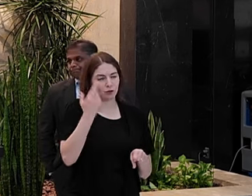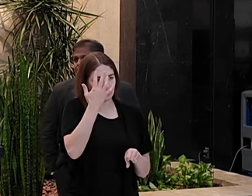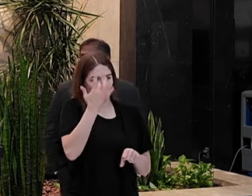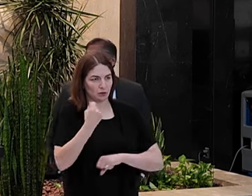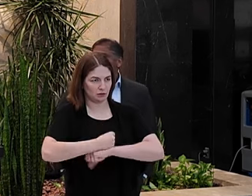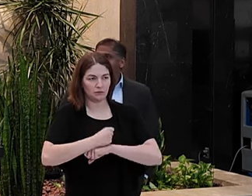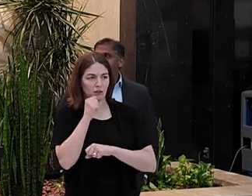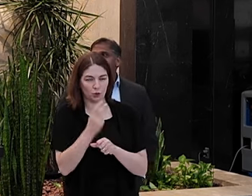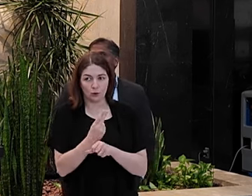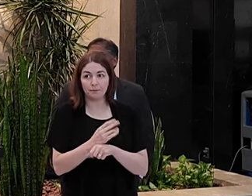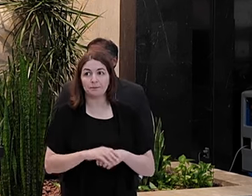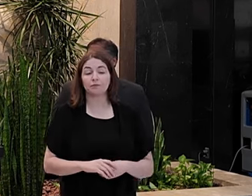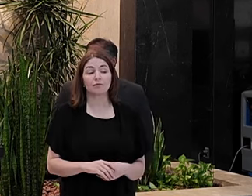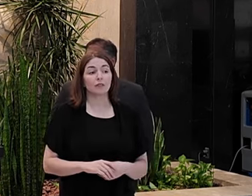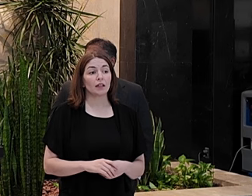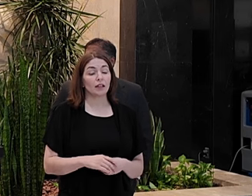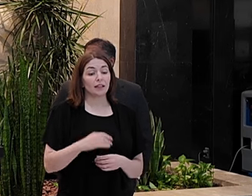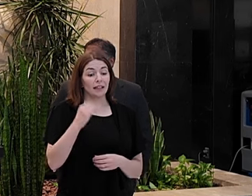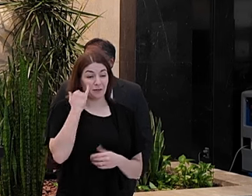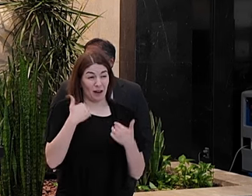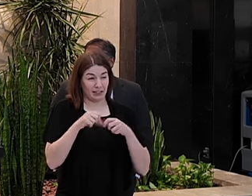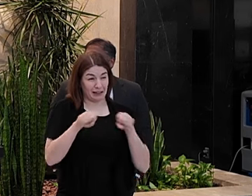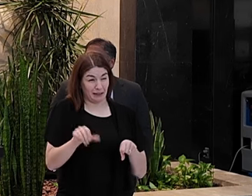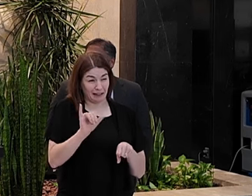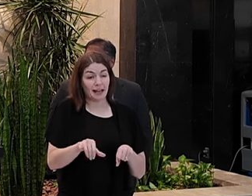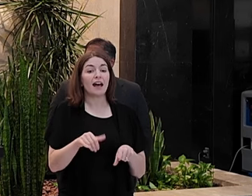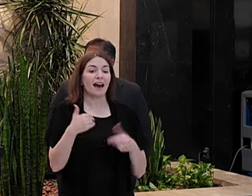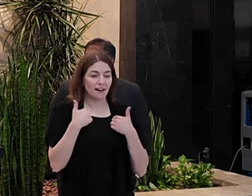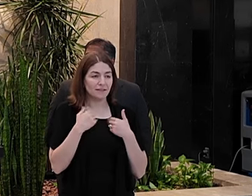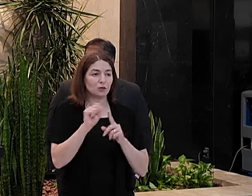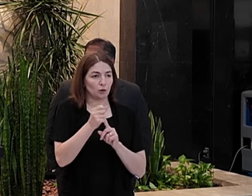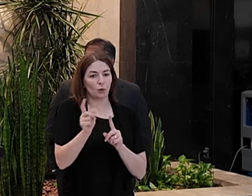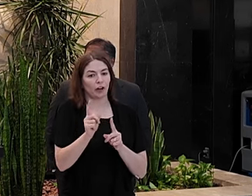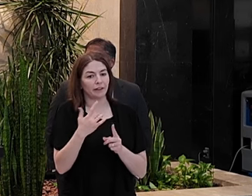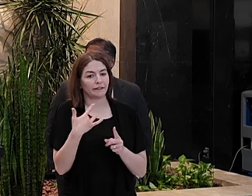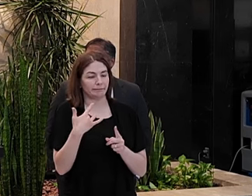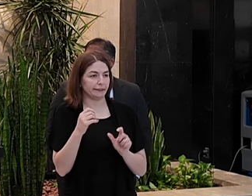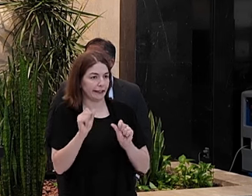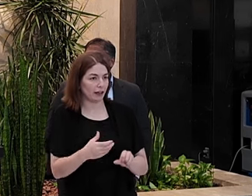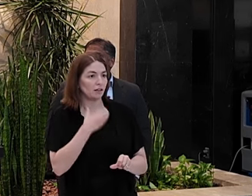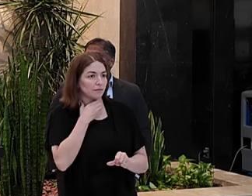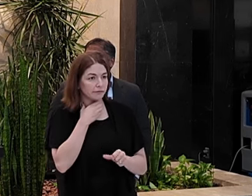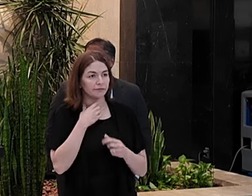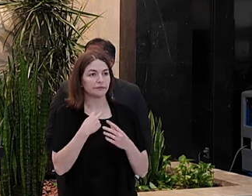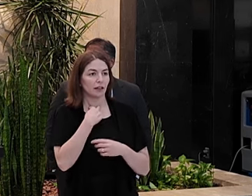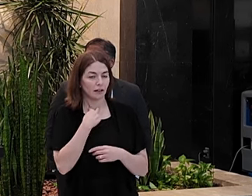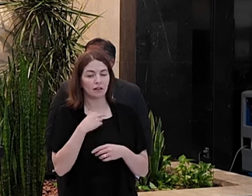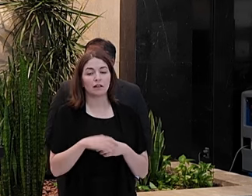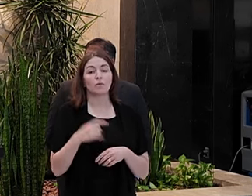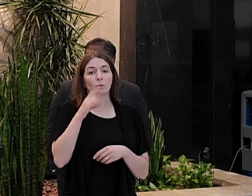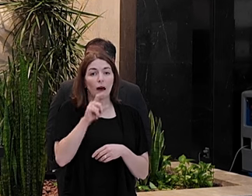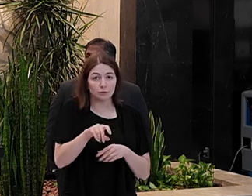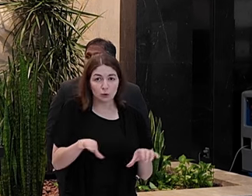when you use a system like that, there's instances where it gets prone to clogging. So in order to bring that system back up, we're going to have to do a system